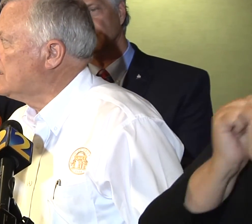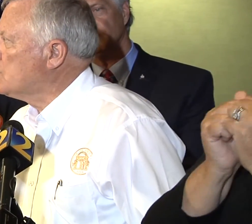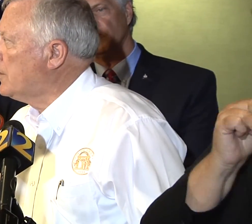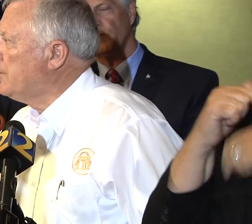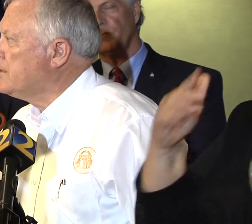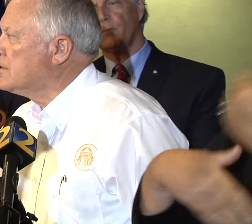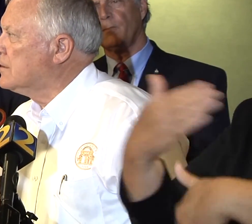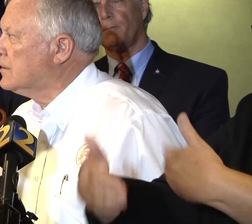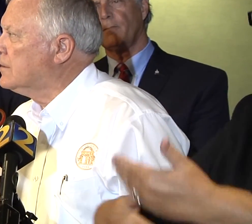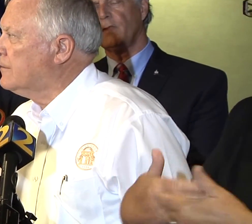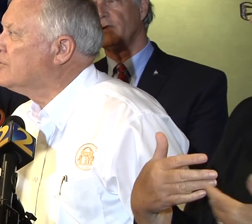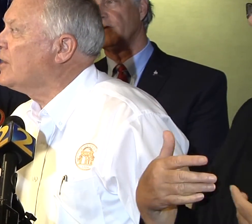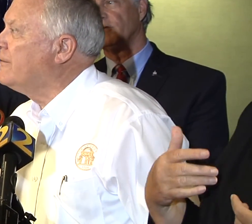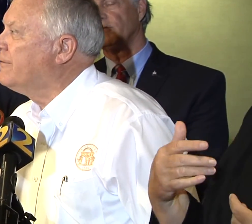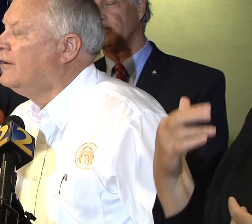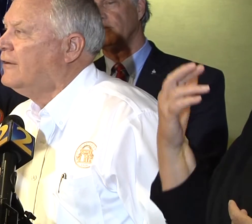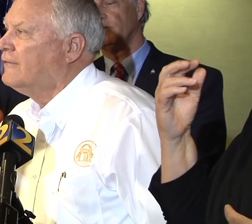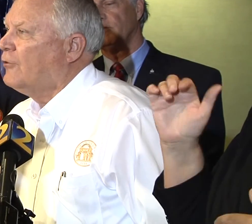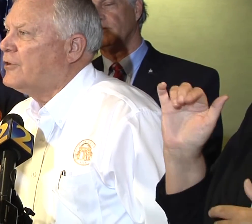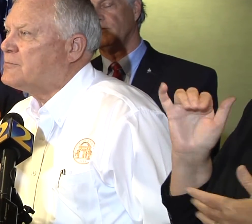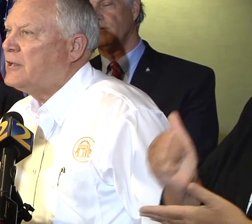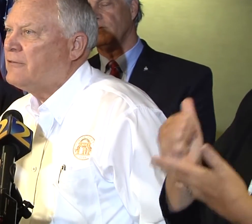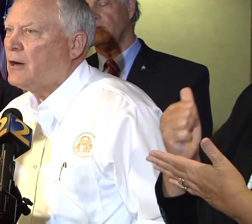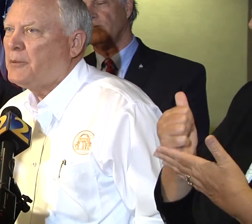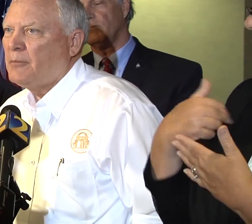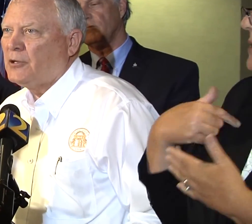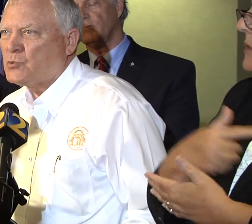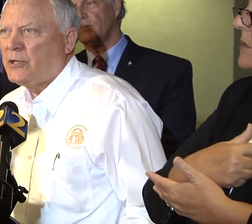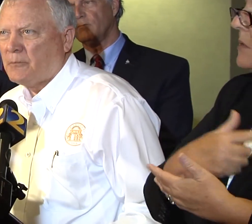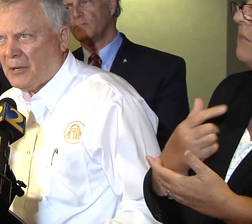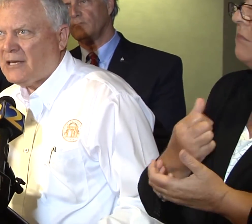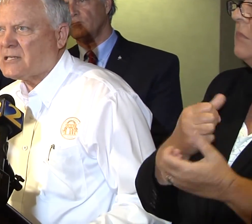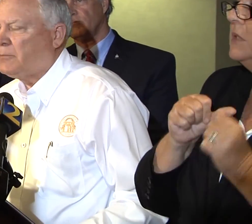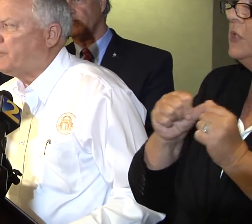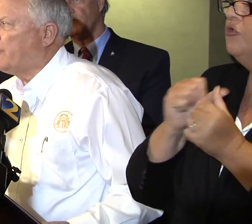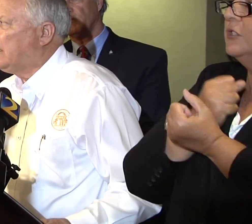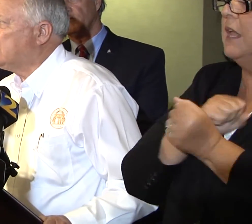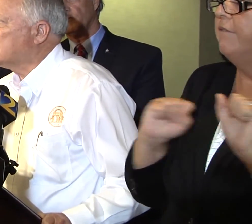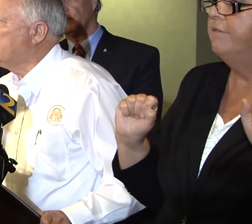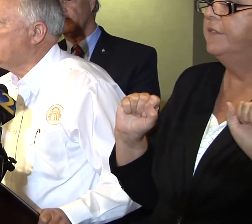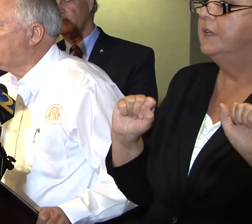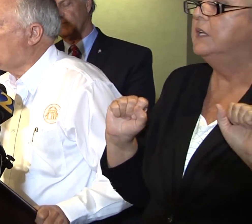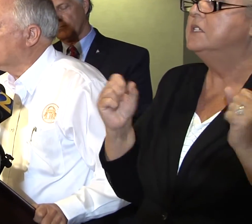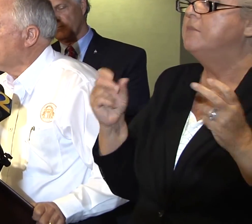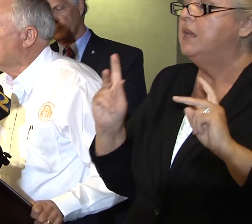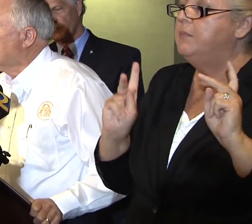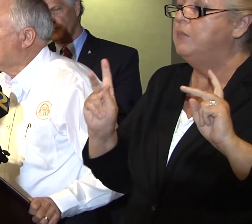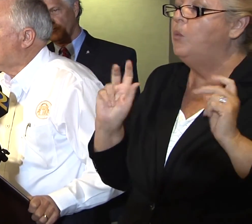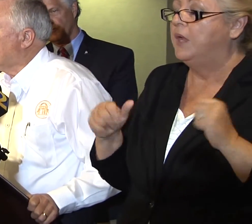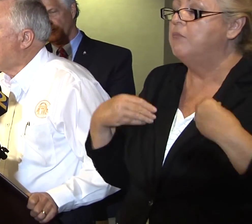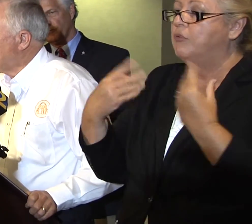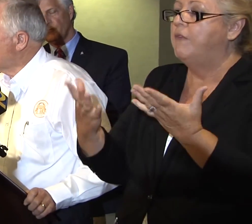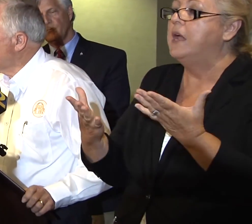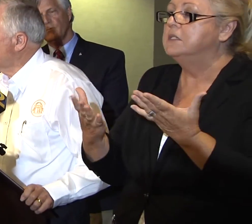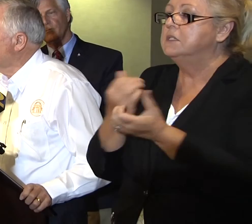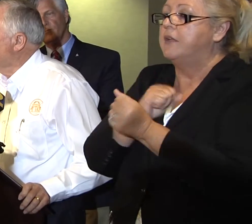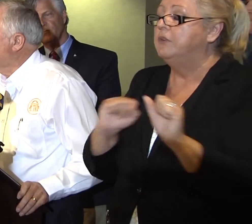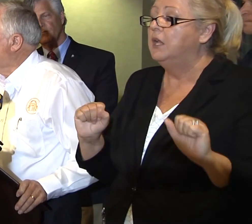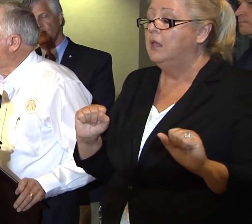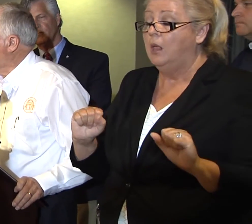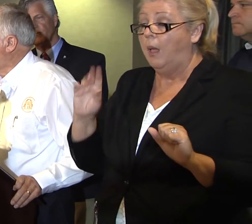process. That's what makes it safe for as many of our people as we can possibly provide safety for. The